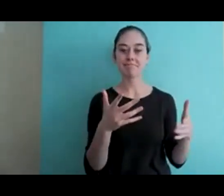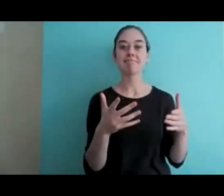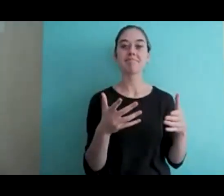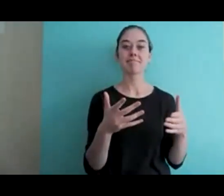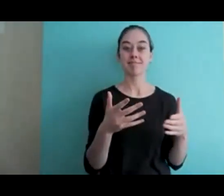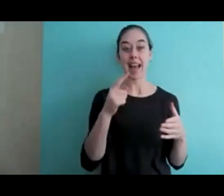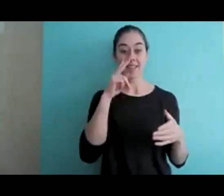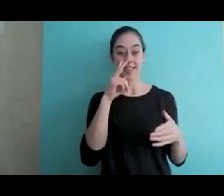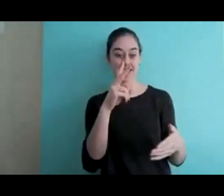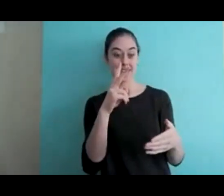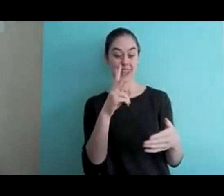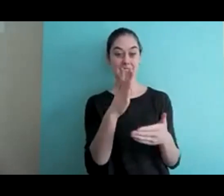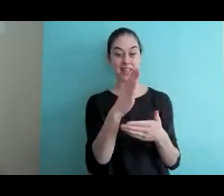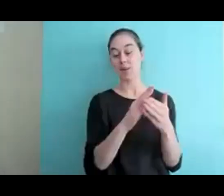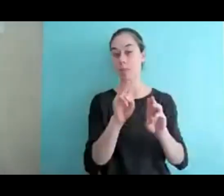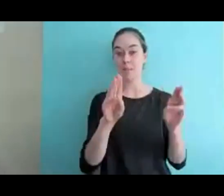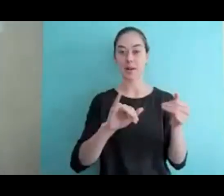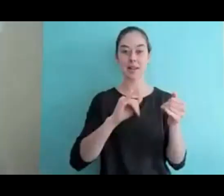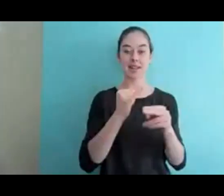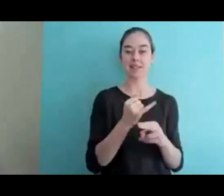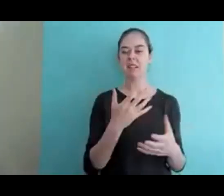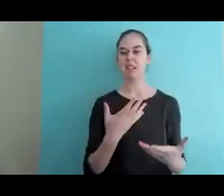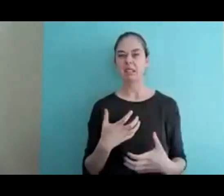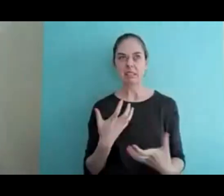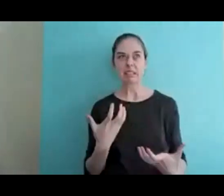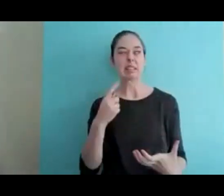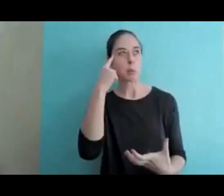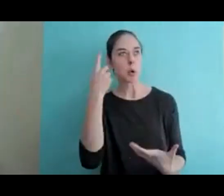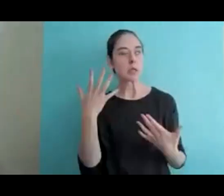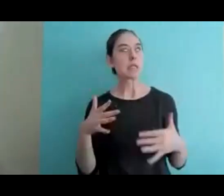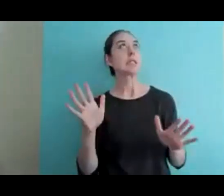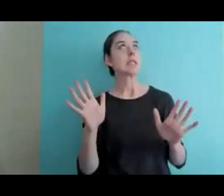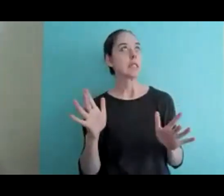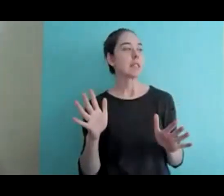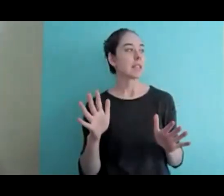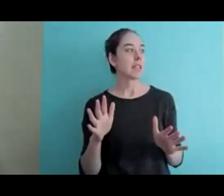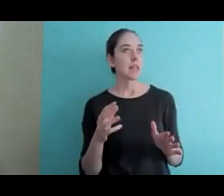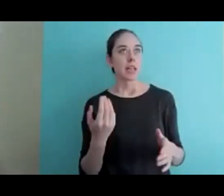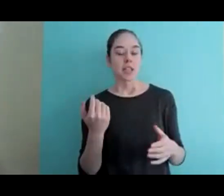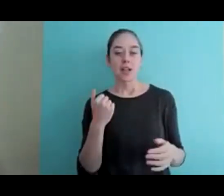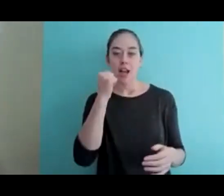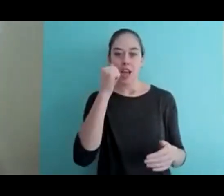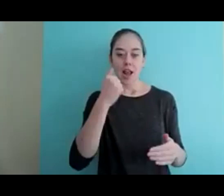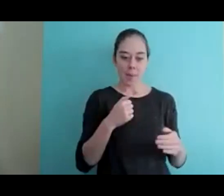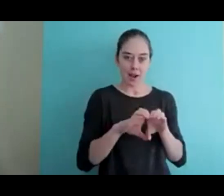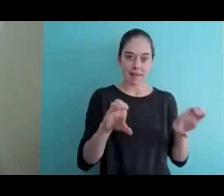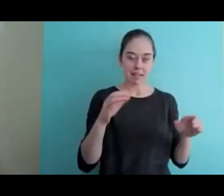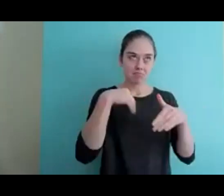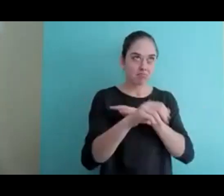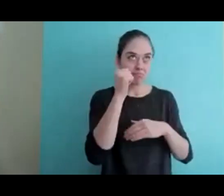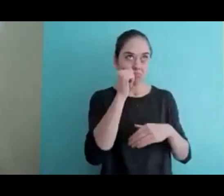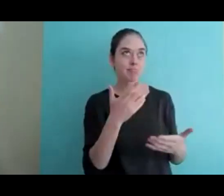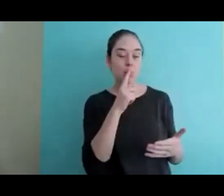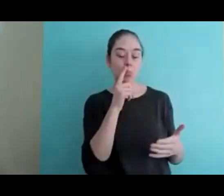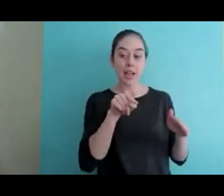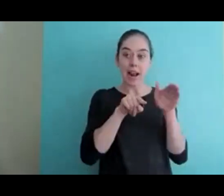some people in cranky form, really like moody form, coming into the class, but then